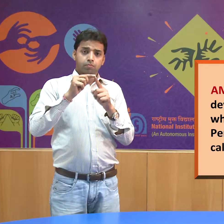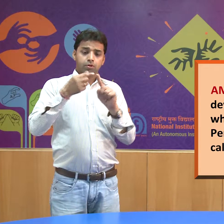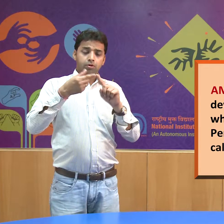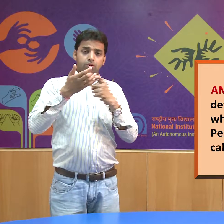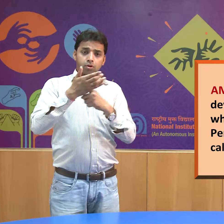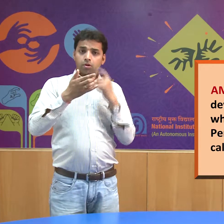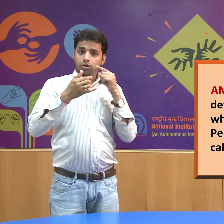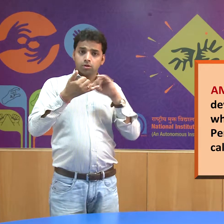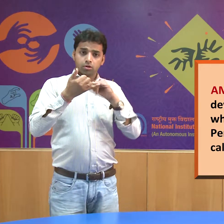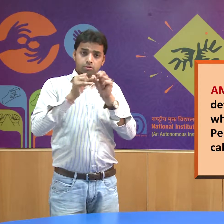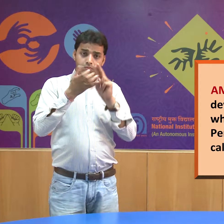language.